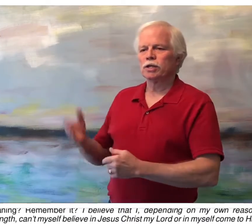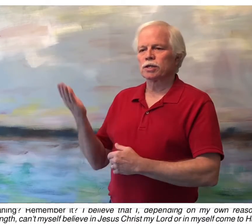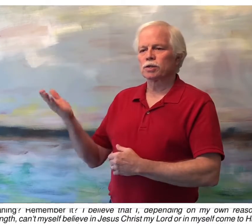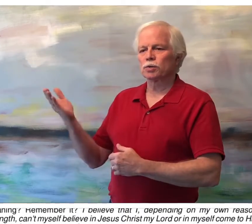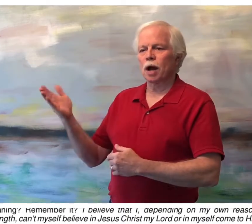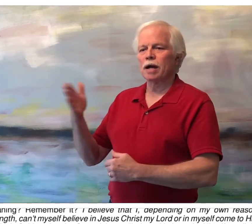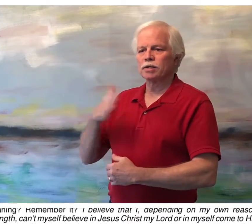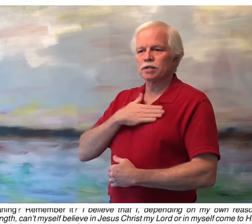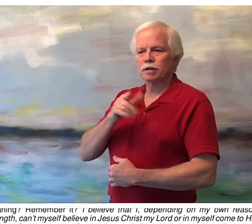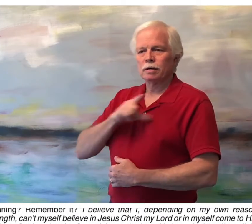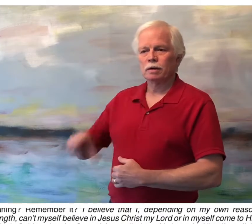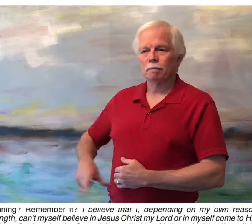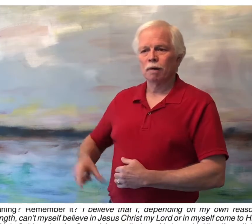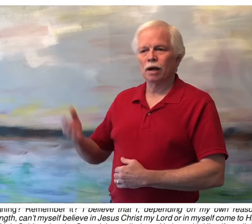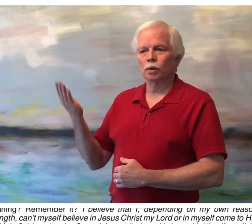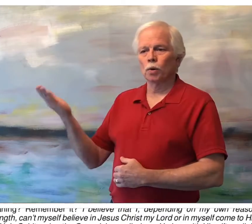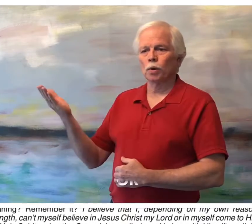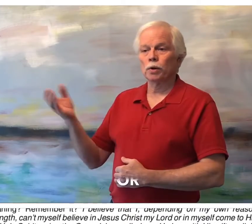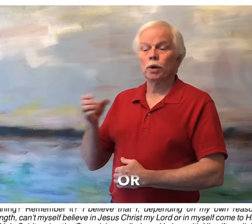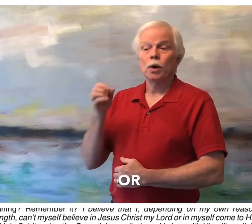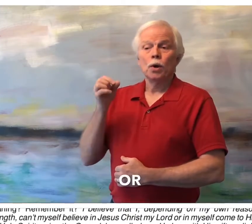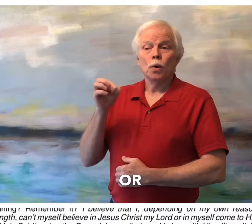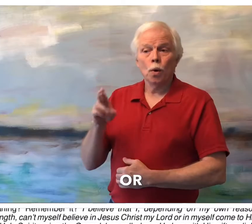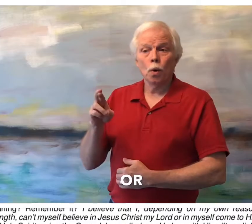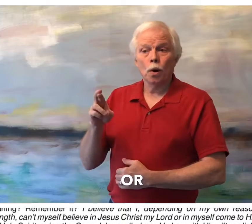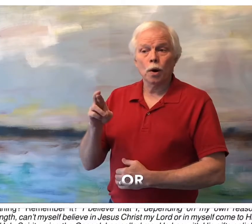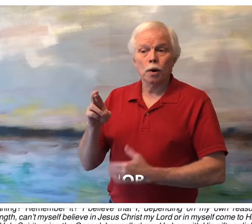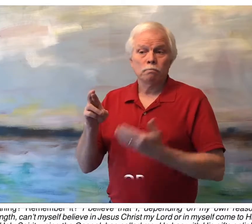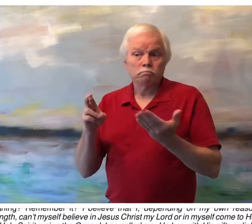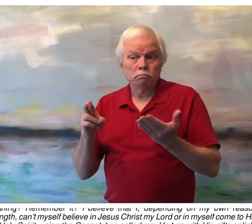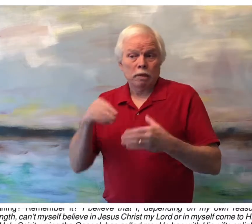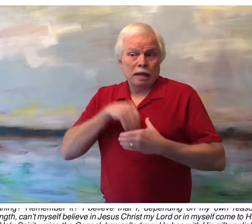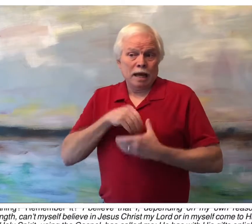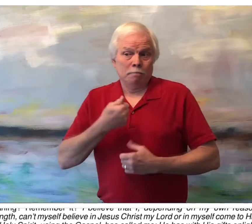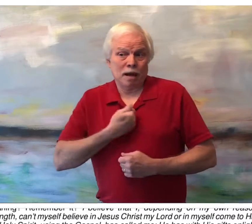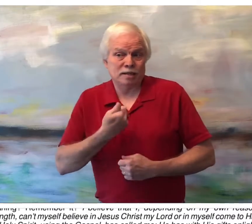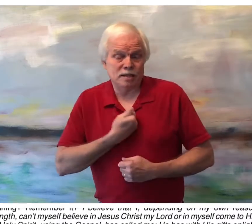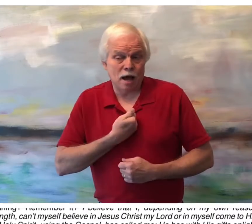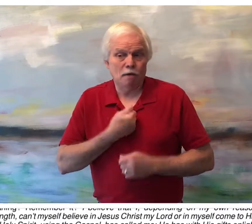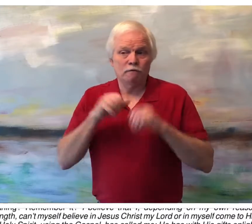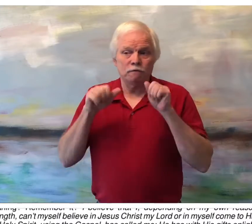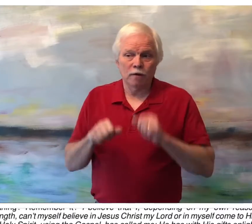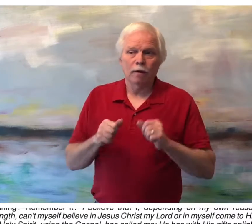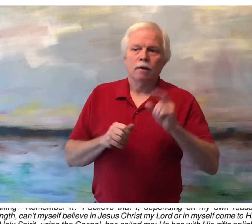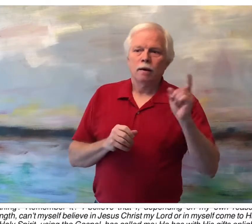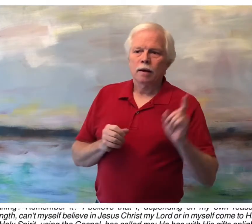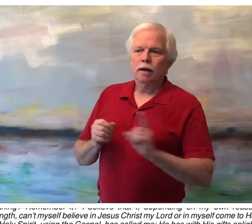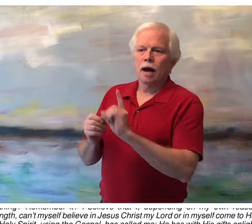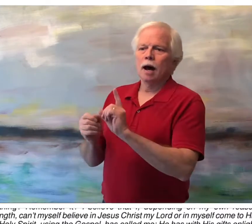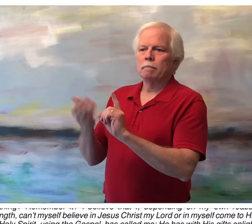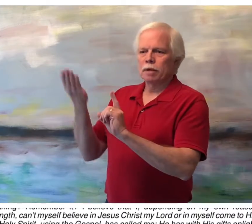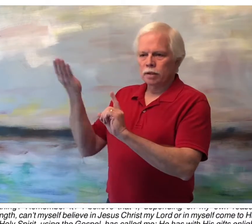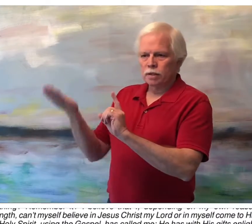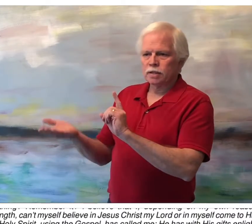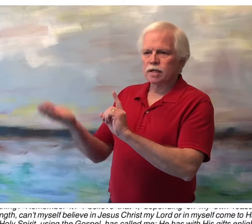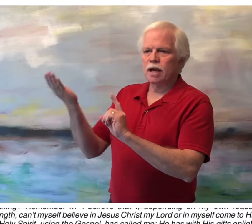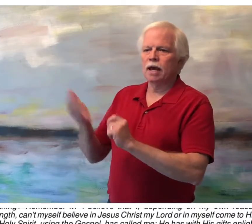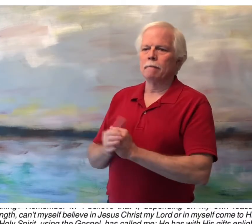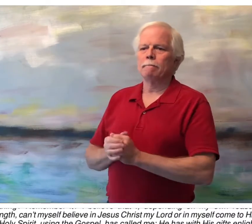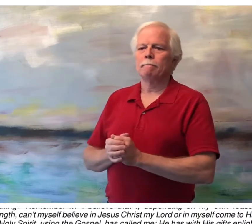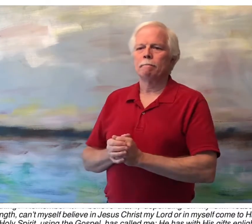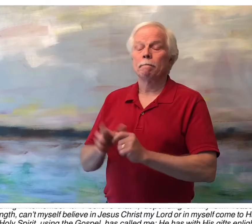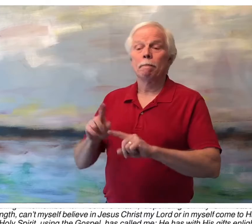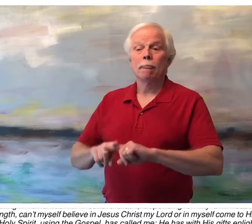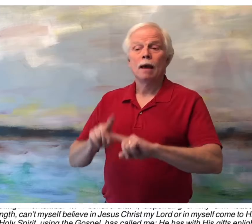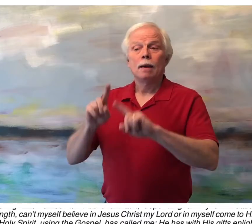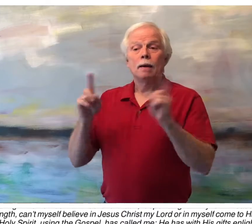Jesus Christ, my Lord. Or, in myself, come to